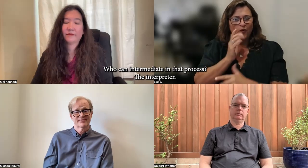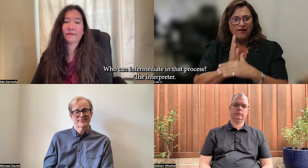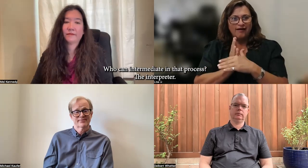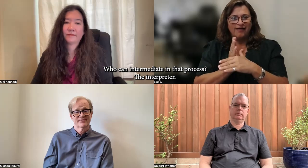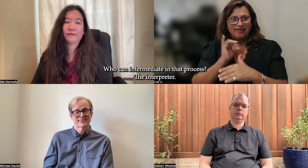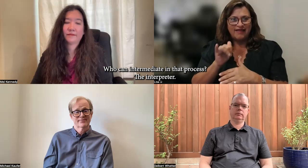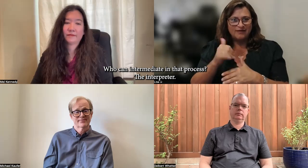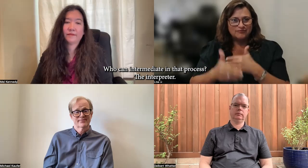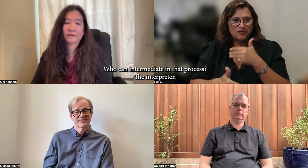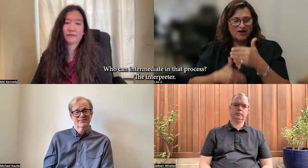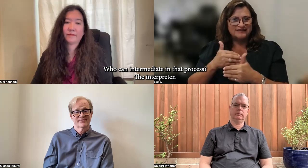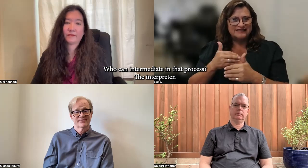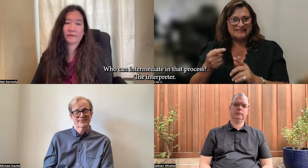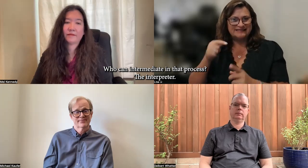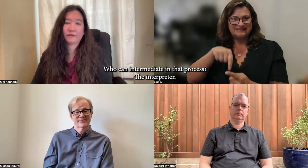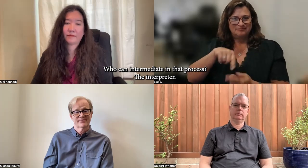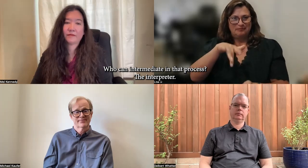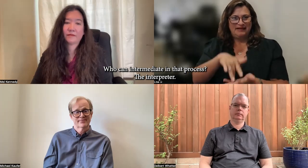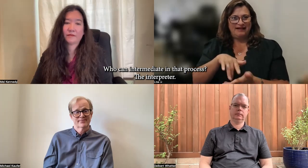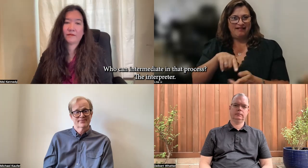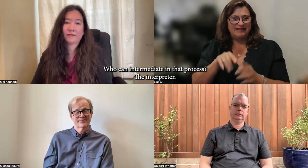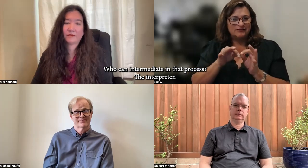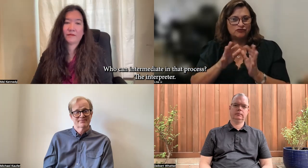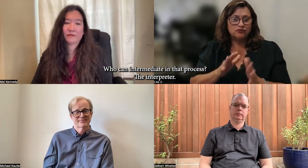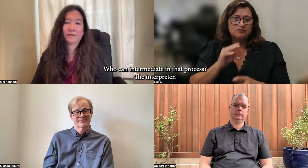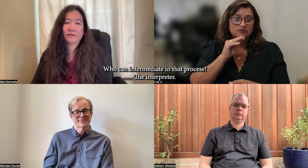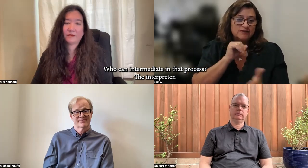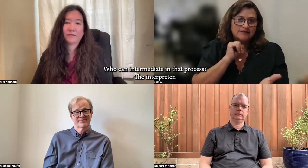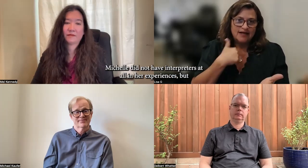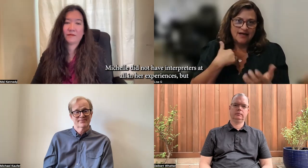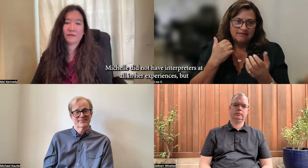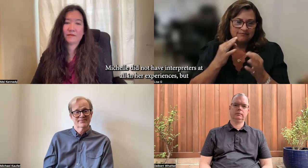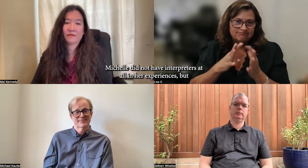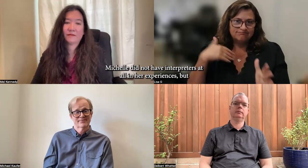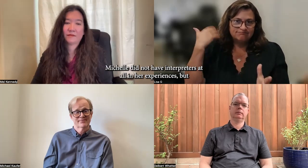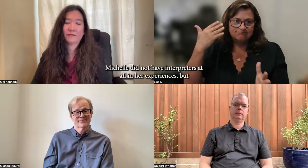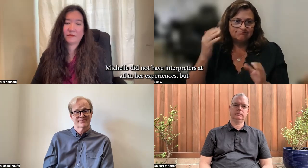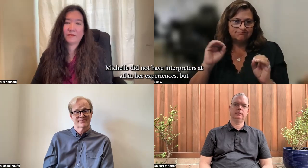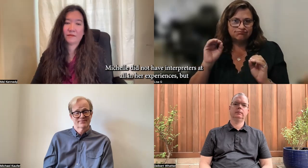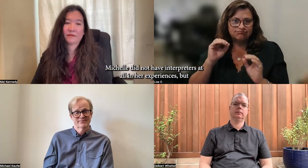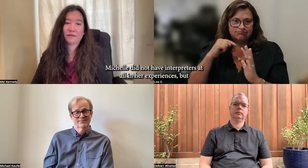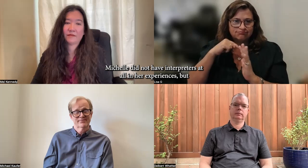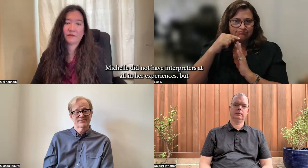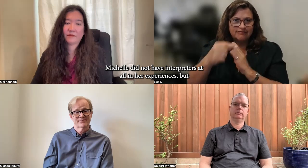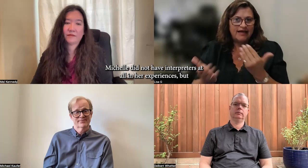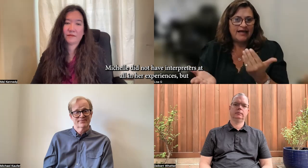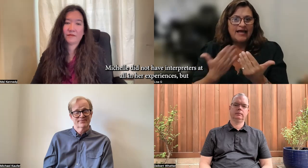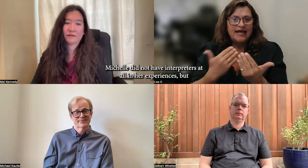Who can intermediate in that process? The interpreter. Michelle did not have interpreters at all in her